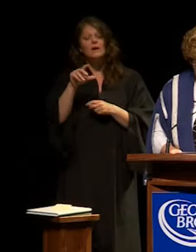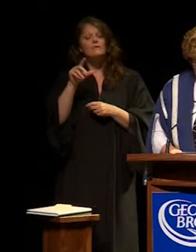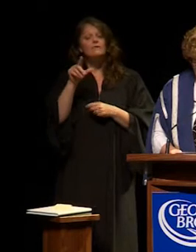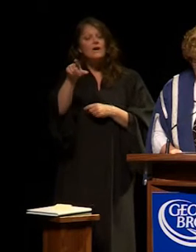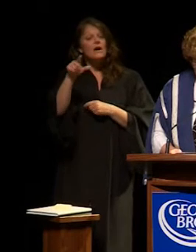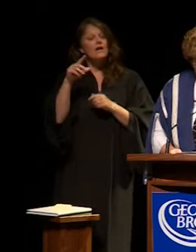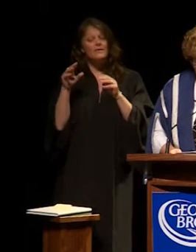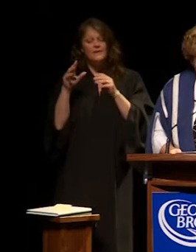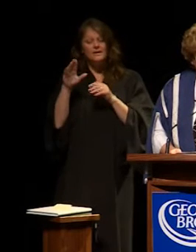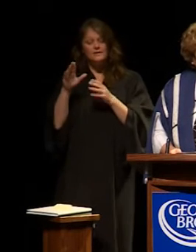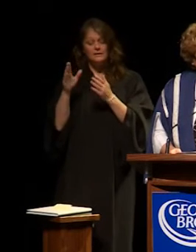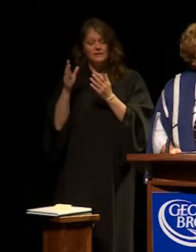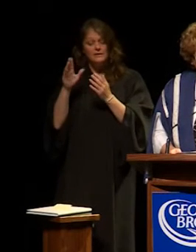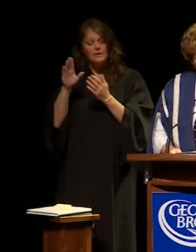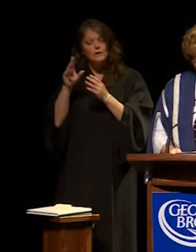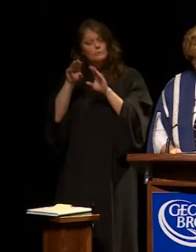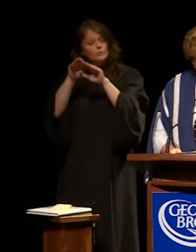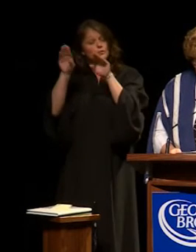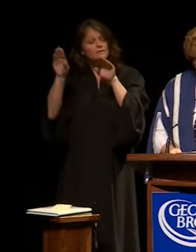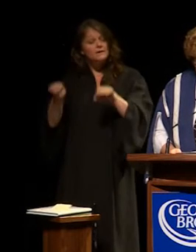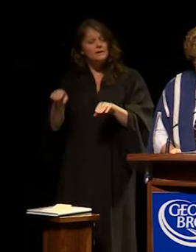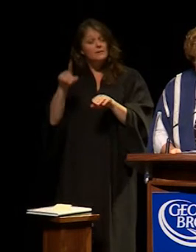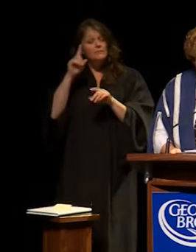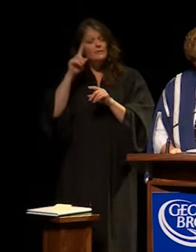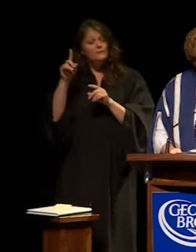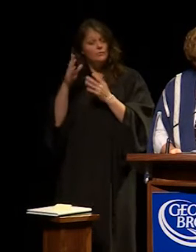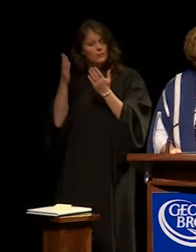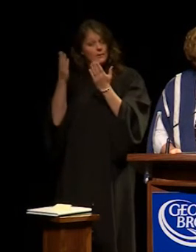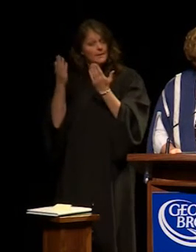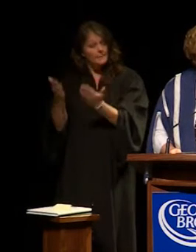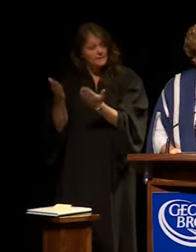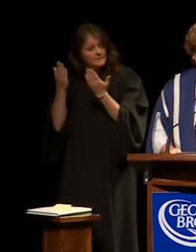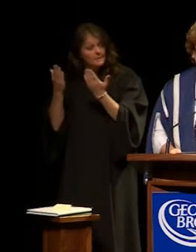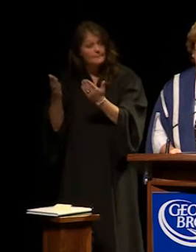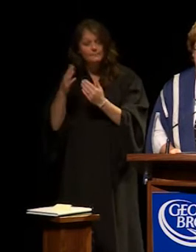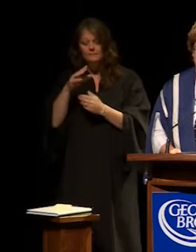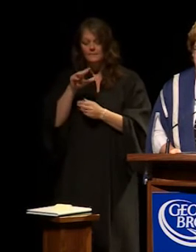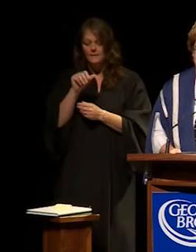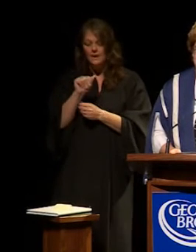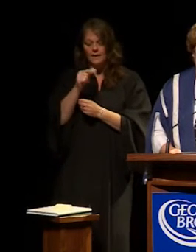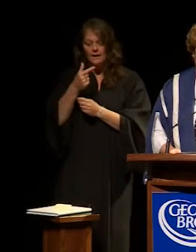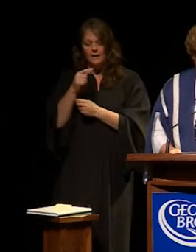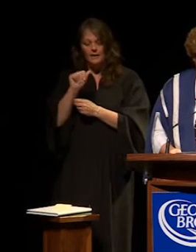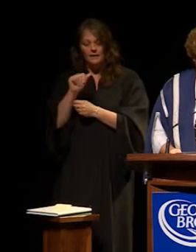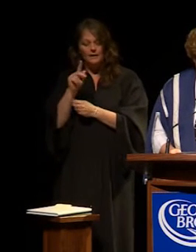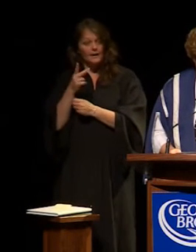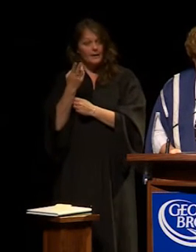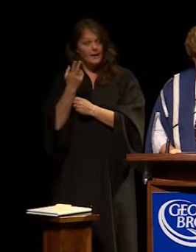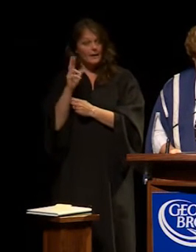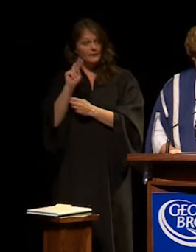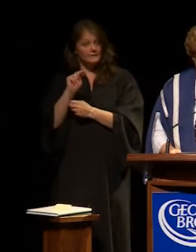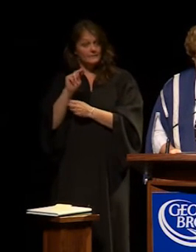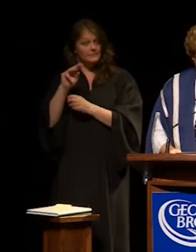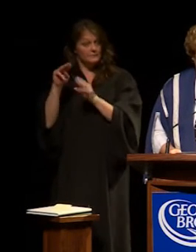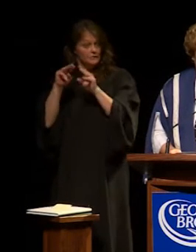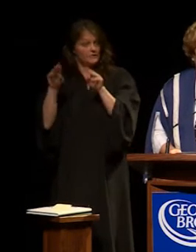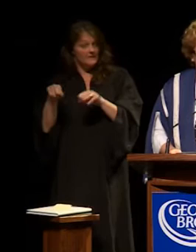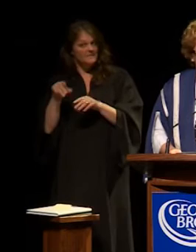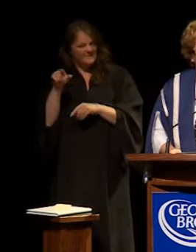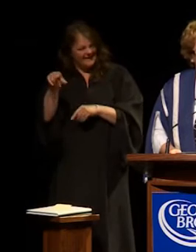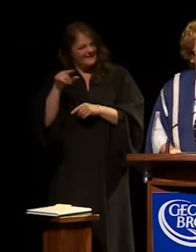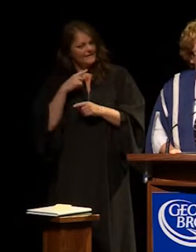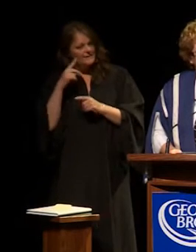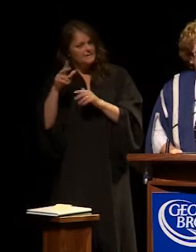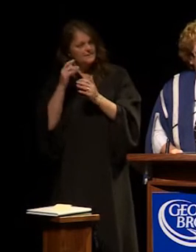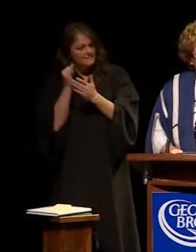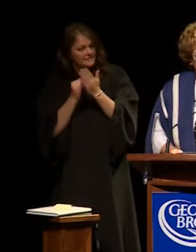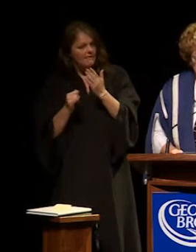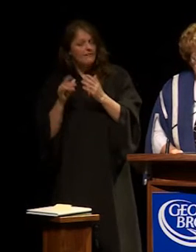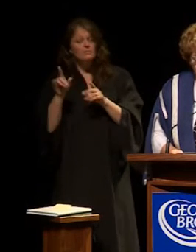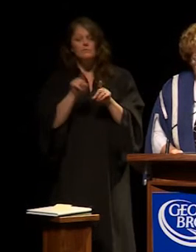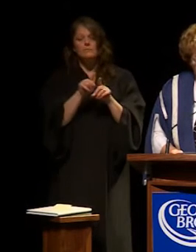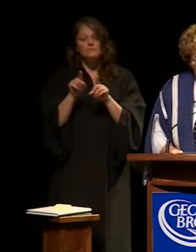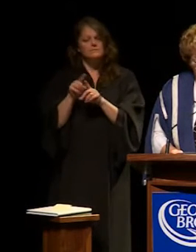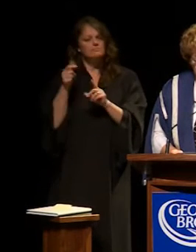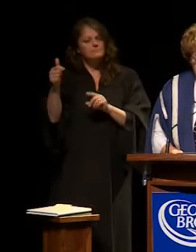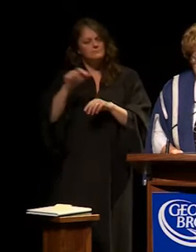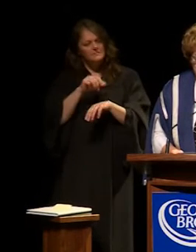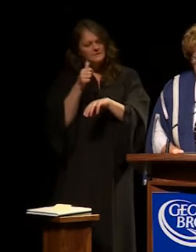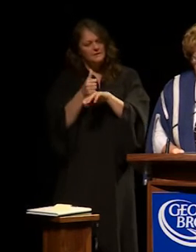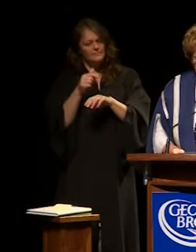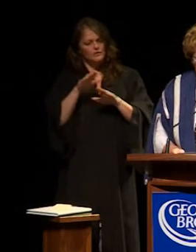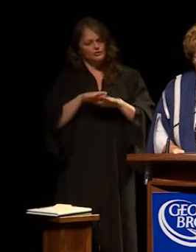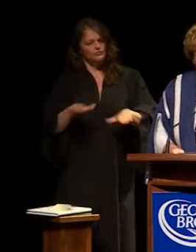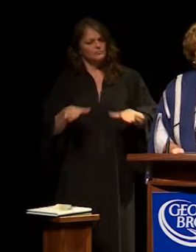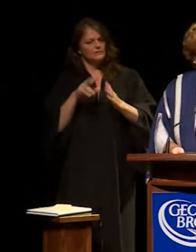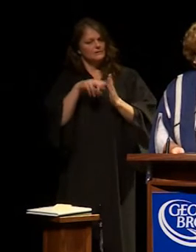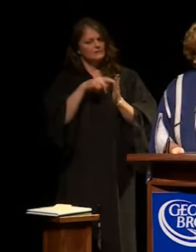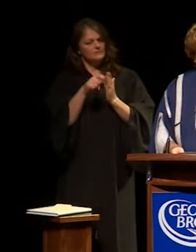Museum. He also co-manages a child literacy project in the Philippines. These impressive